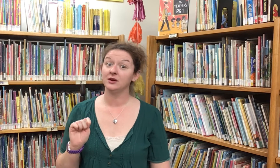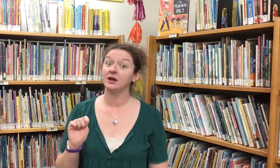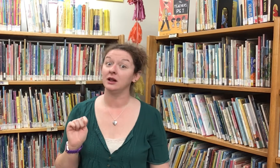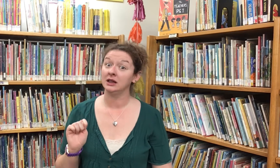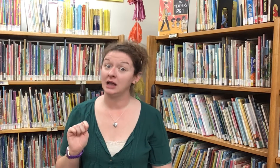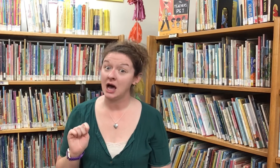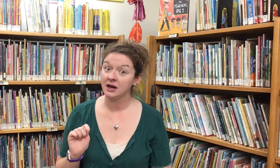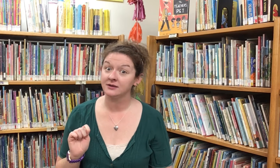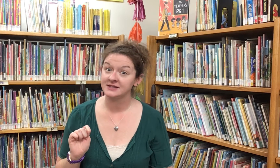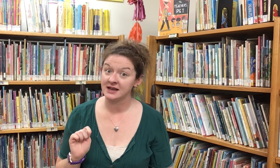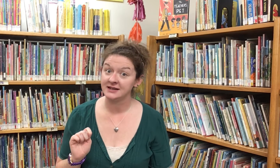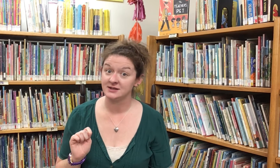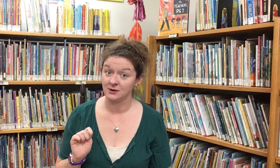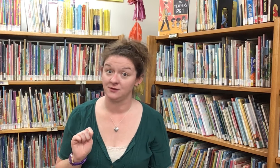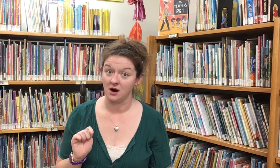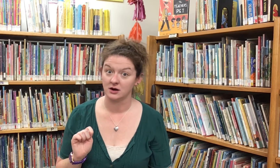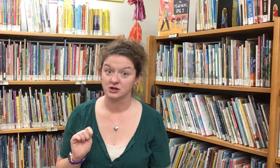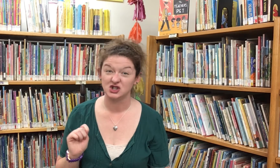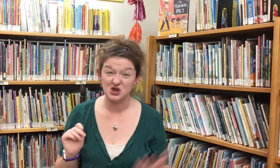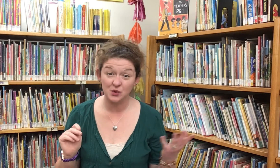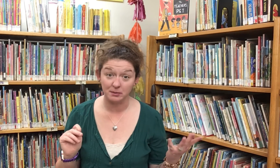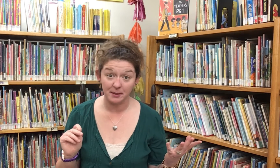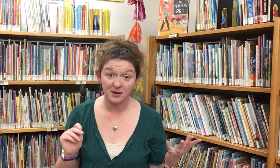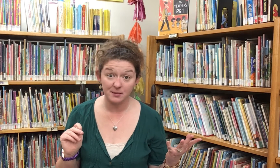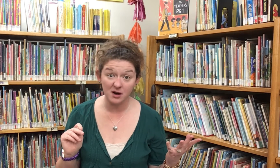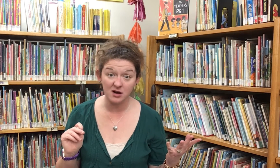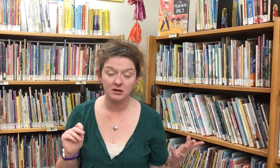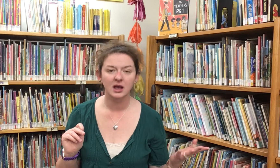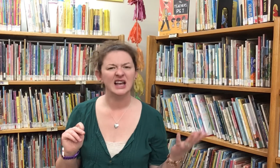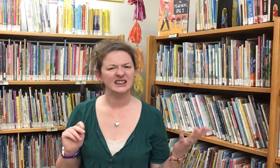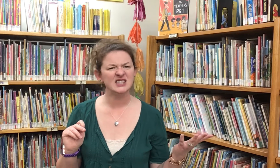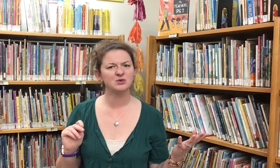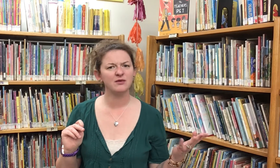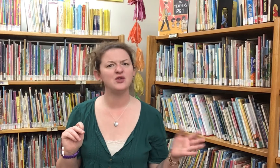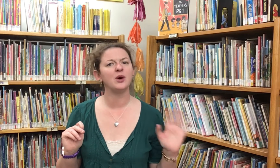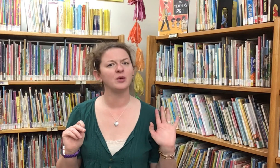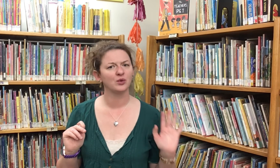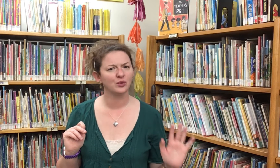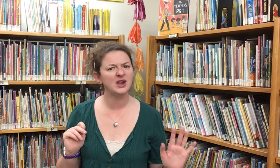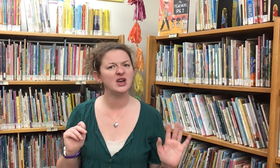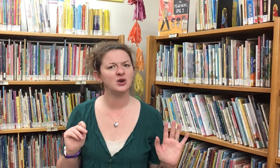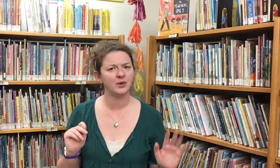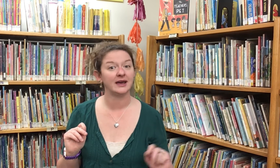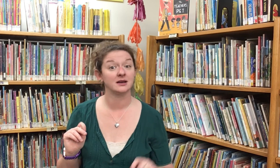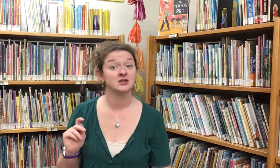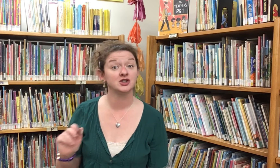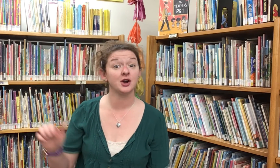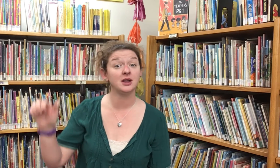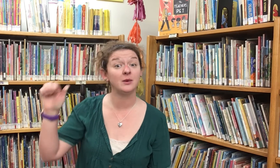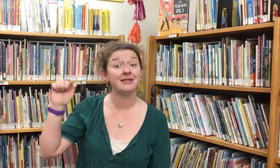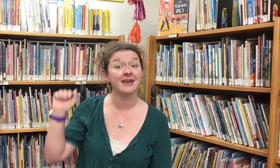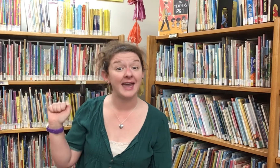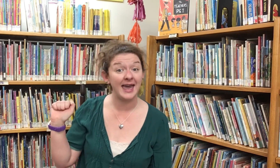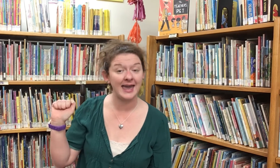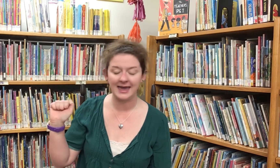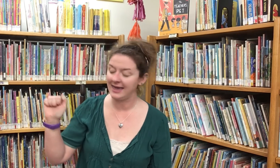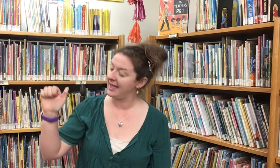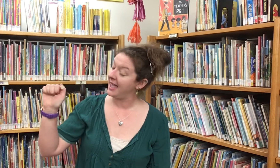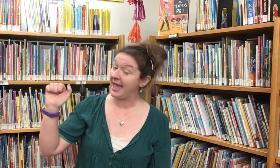a lot of signs so far. Do you remember them all? Let's review them real quick, starting with A